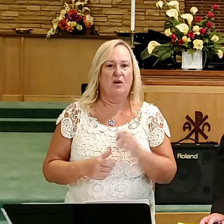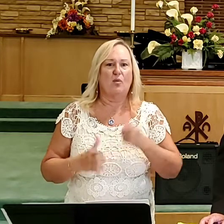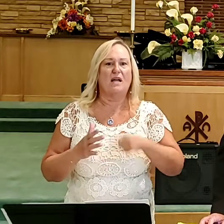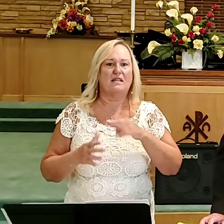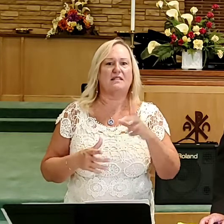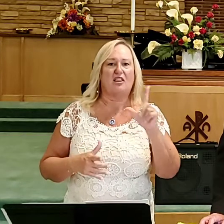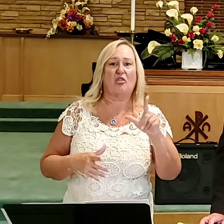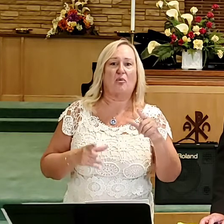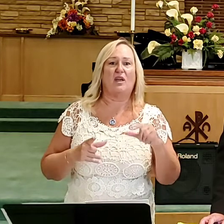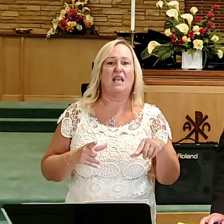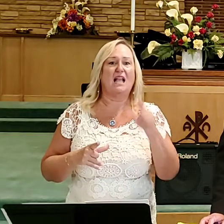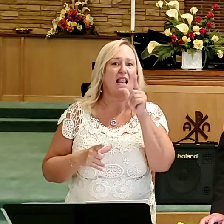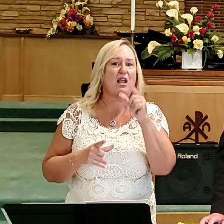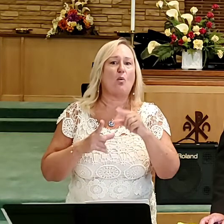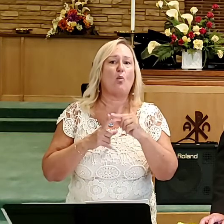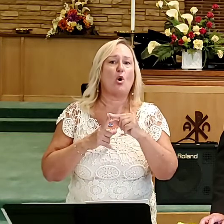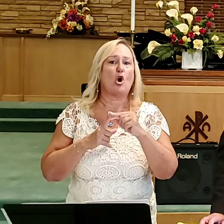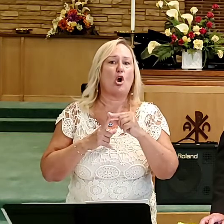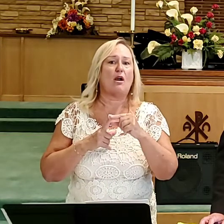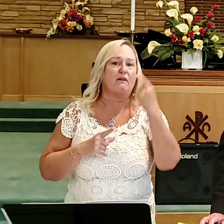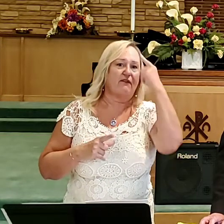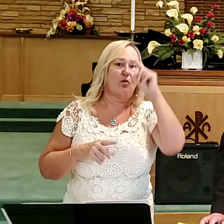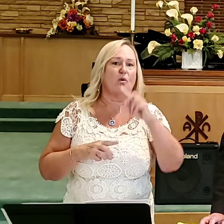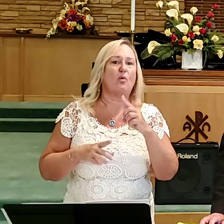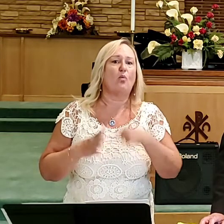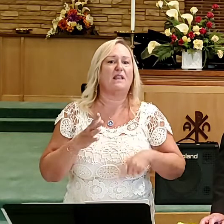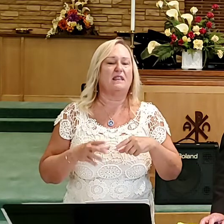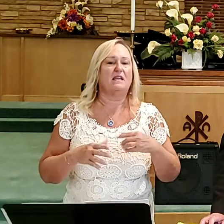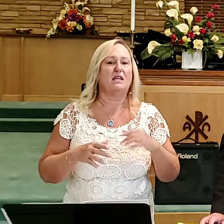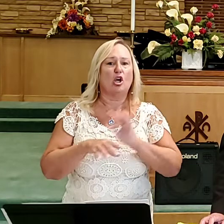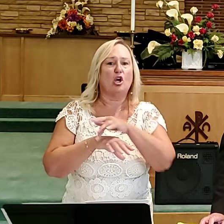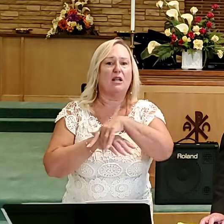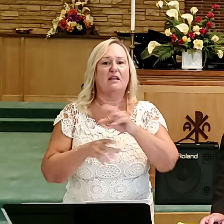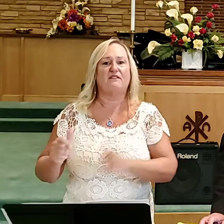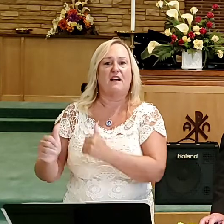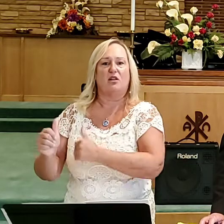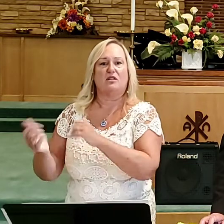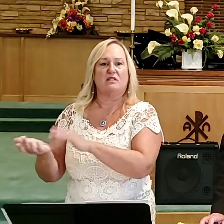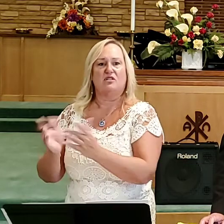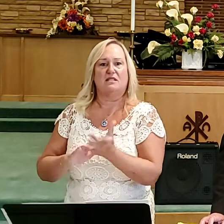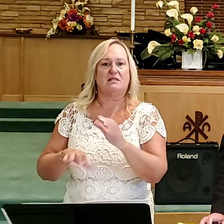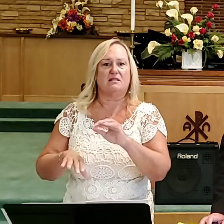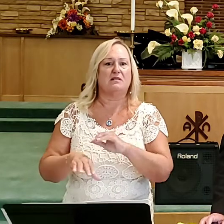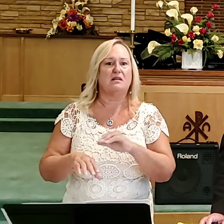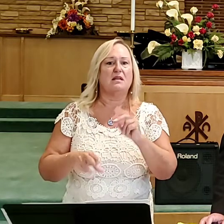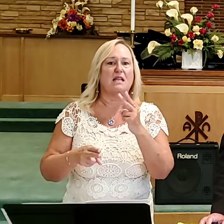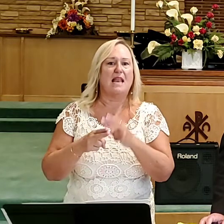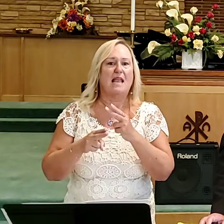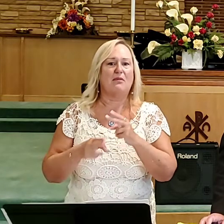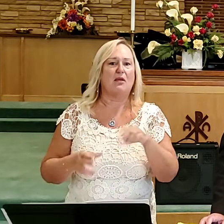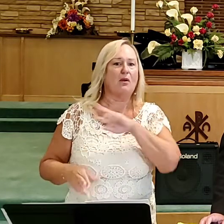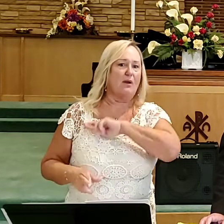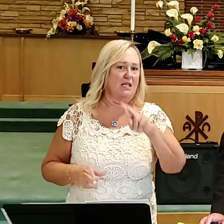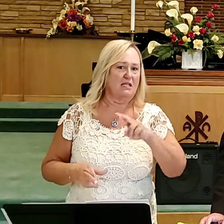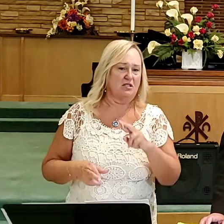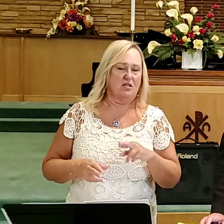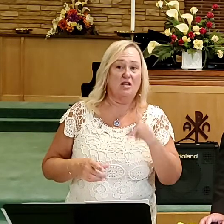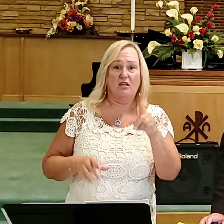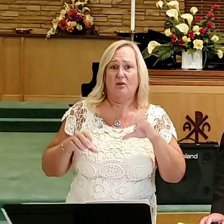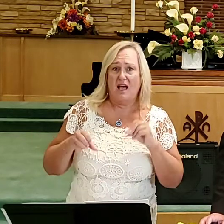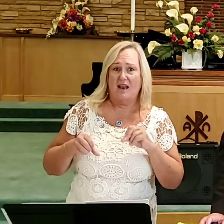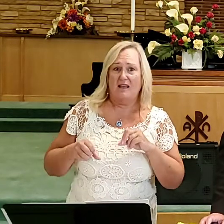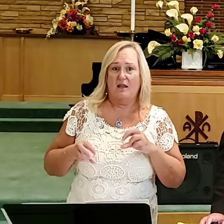What is a 3-letter word for what the early followers of Jesus called their religion? You